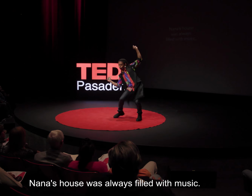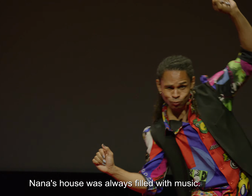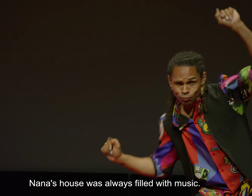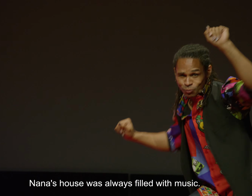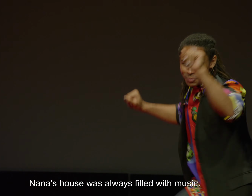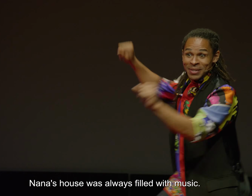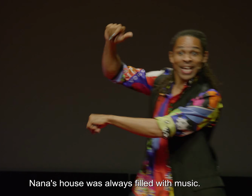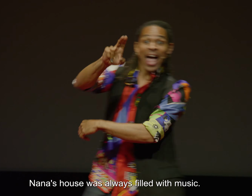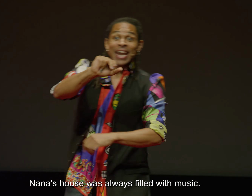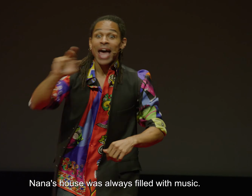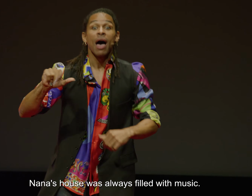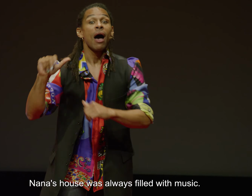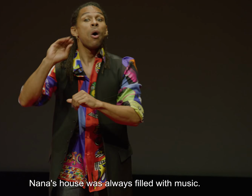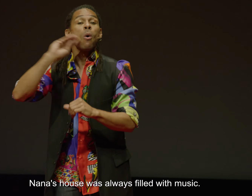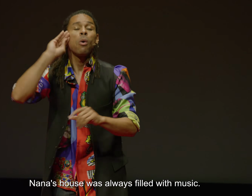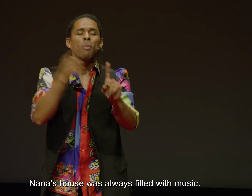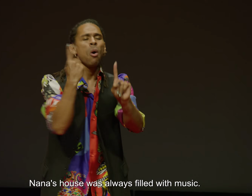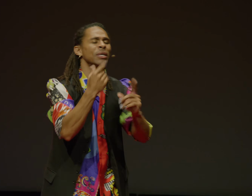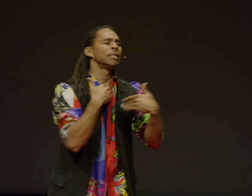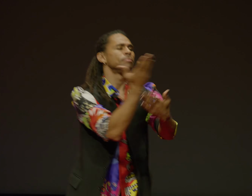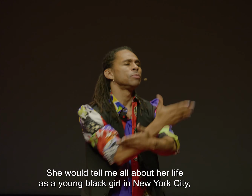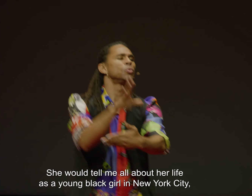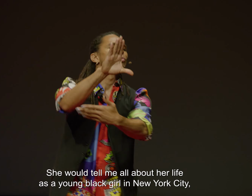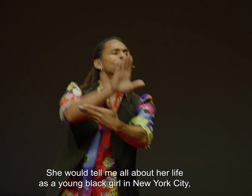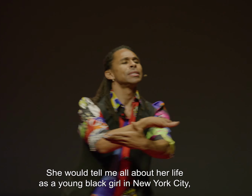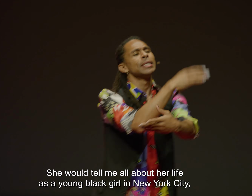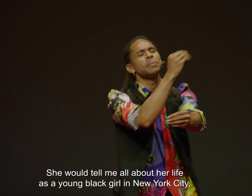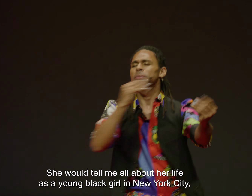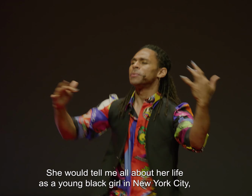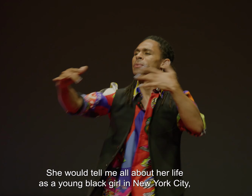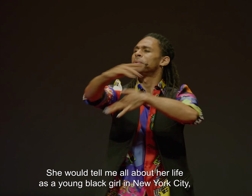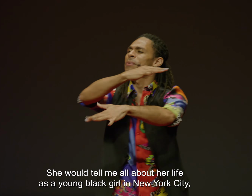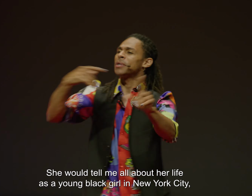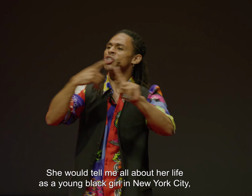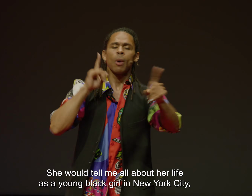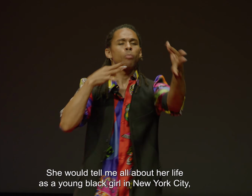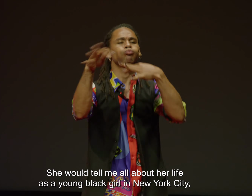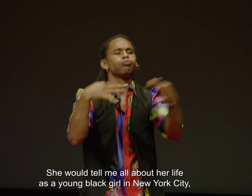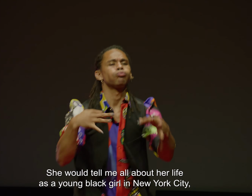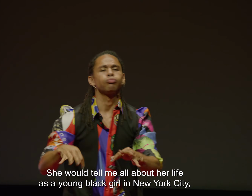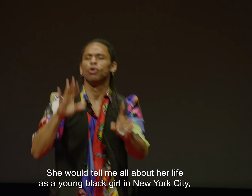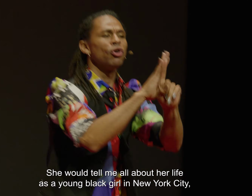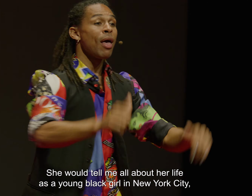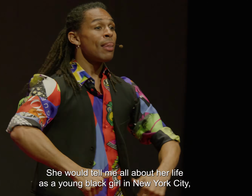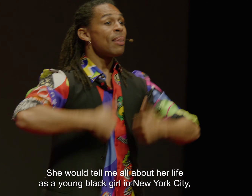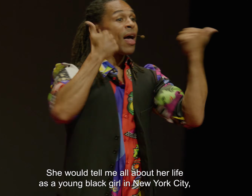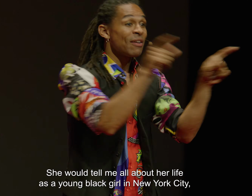Nana's house was always filled with music. She would tell me all about her life as a young Black girl in New York